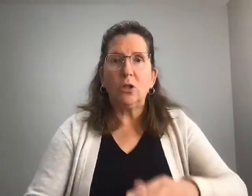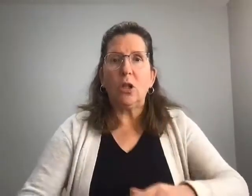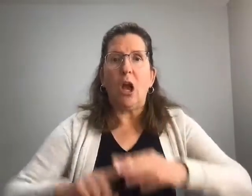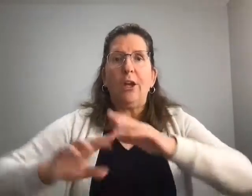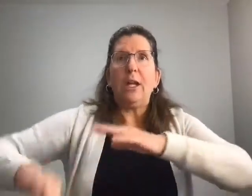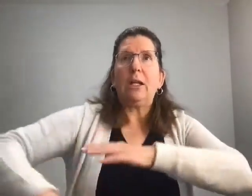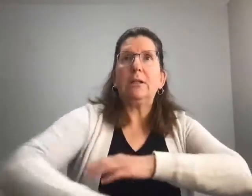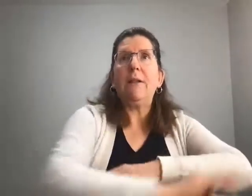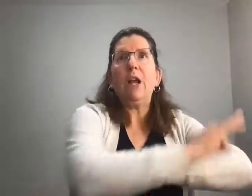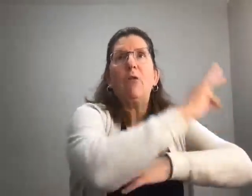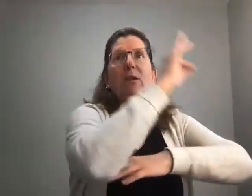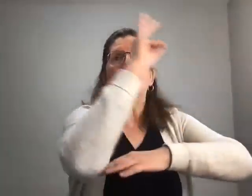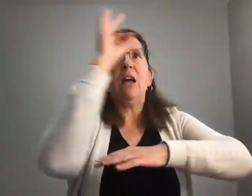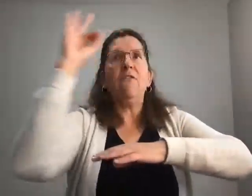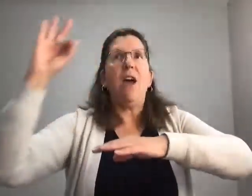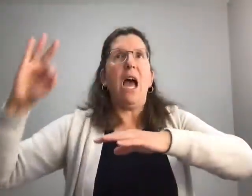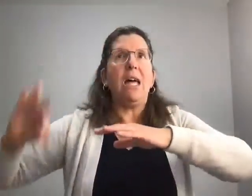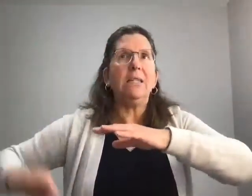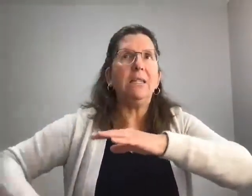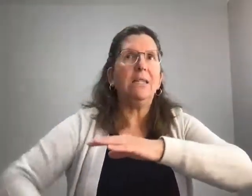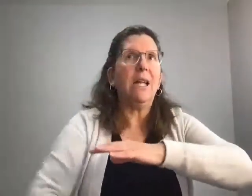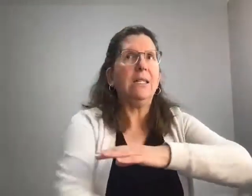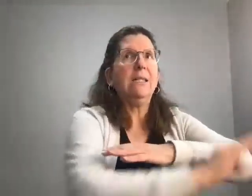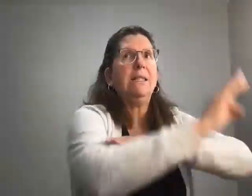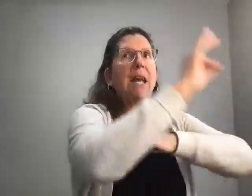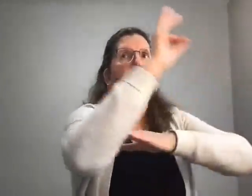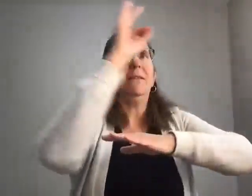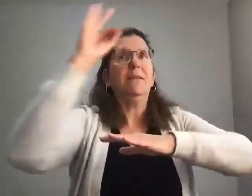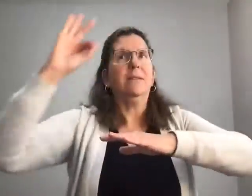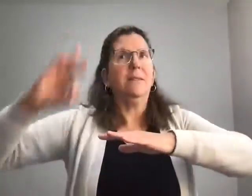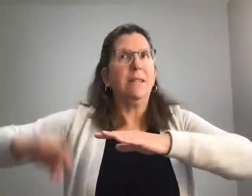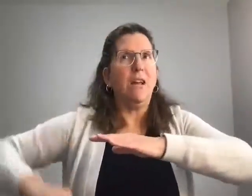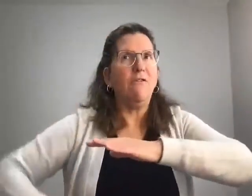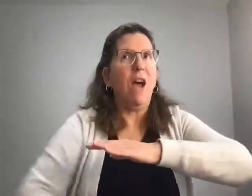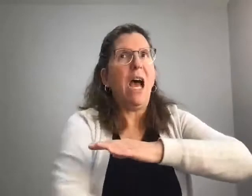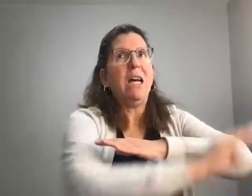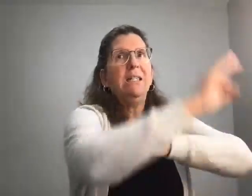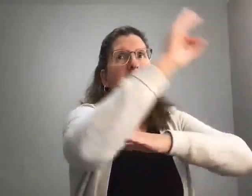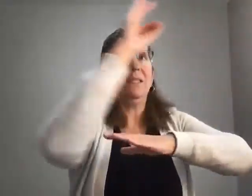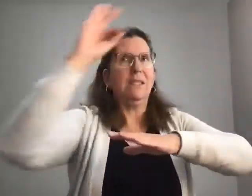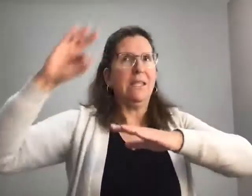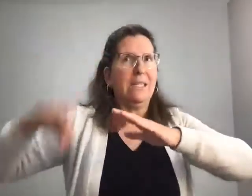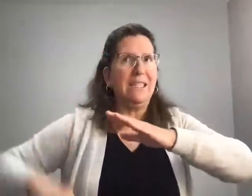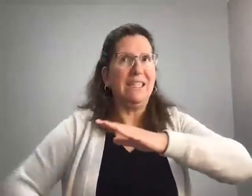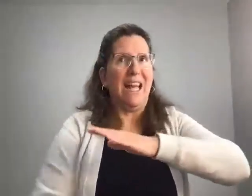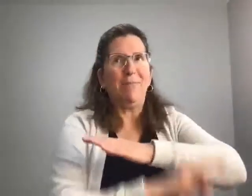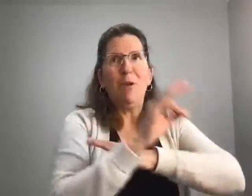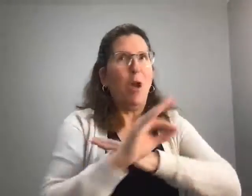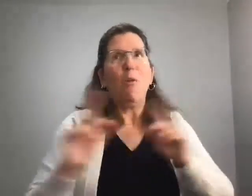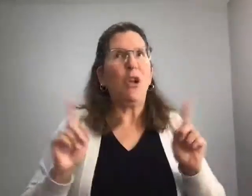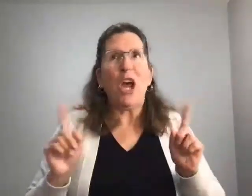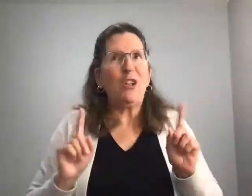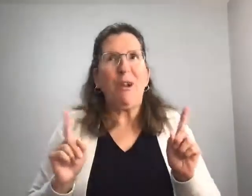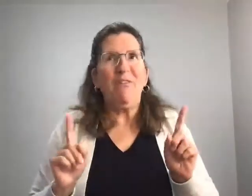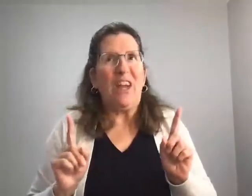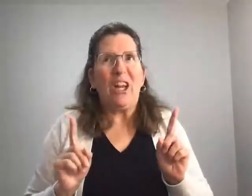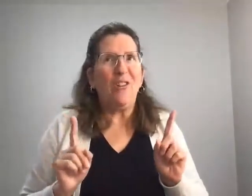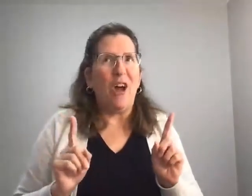start, and then we'll sunrise, sunset, sunrise, sunset. We're not doing Fiddler on the